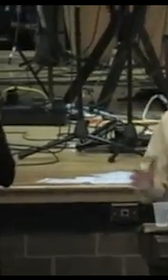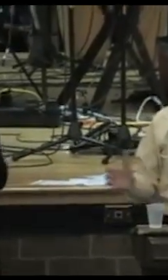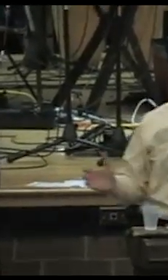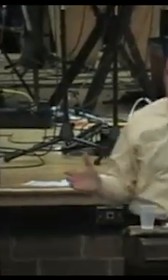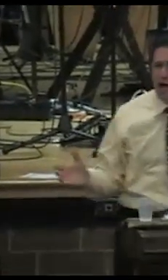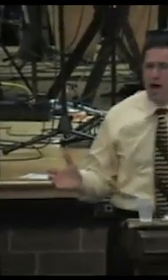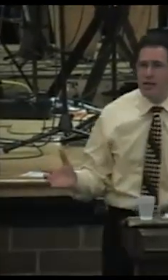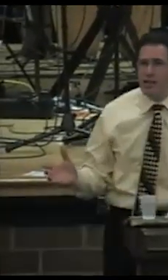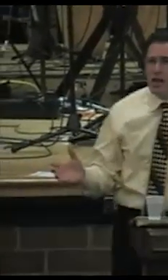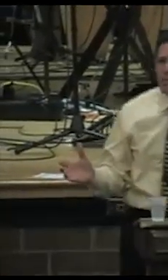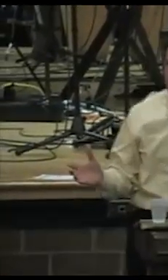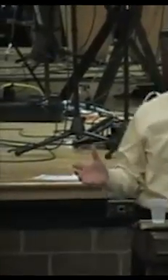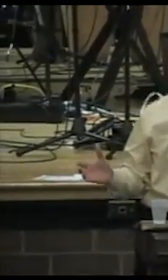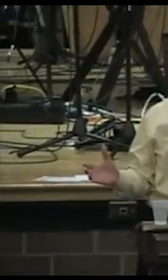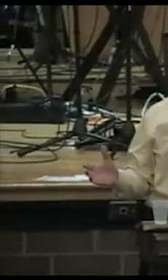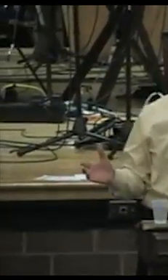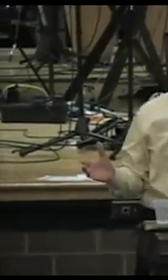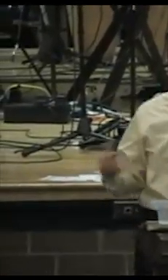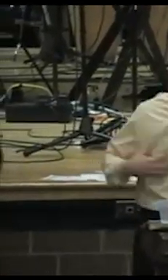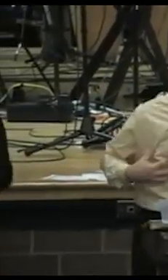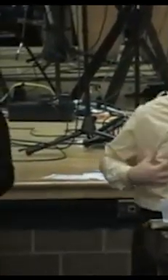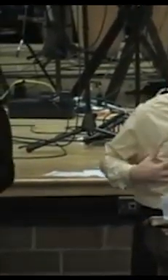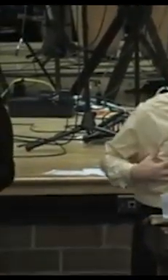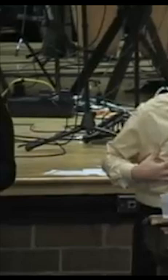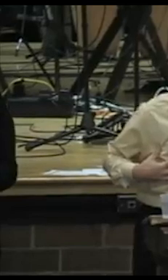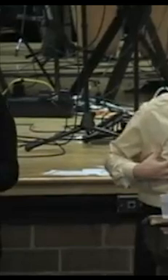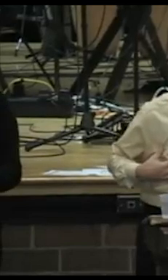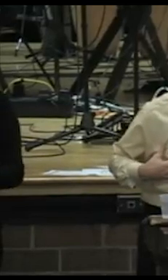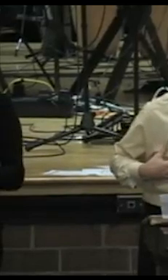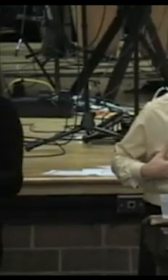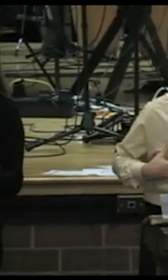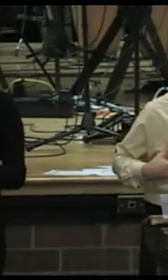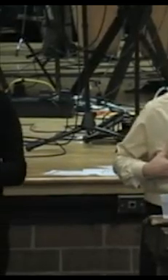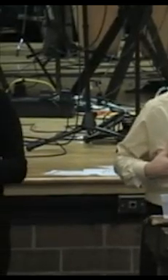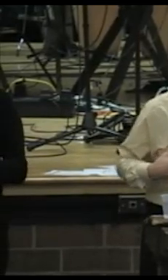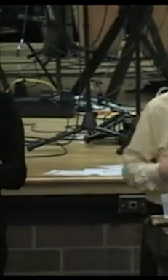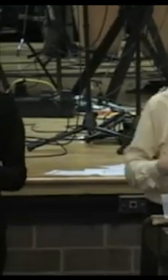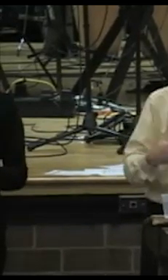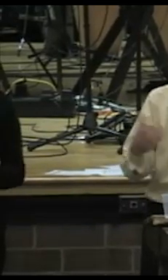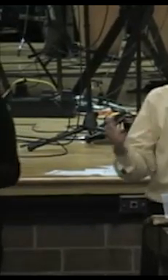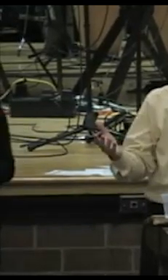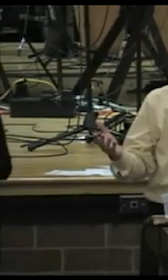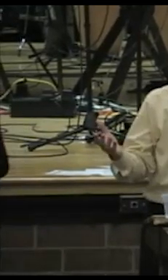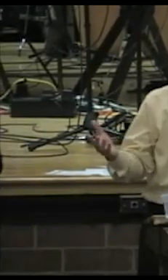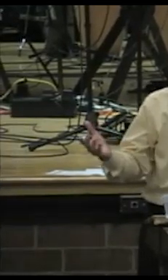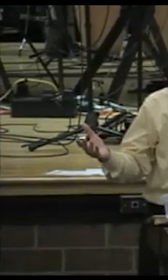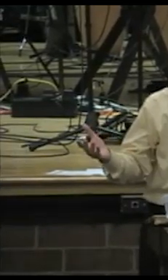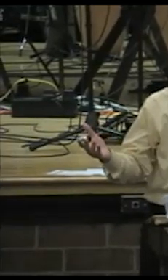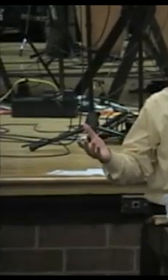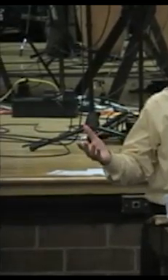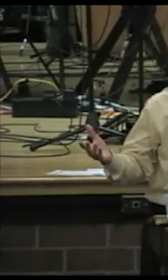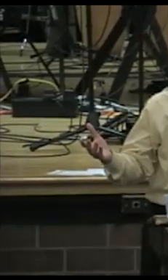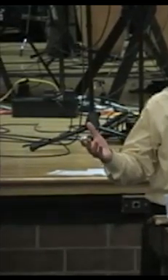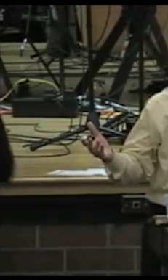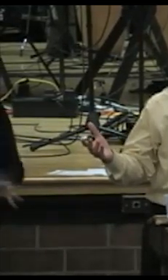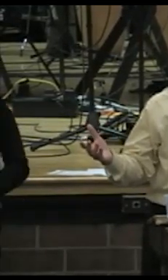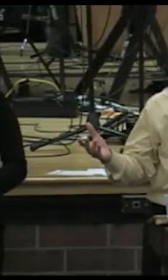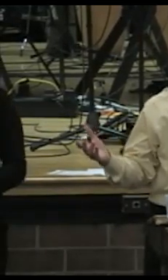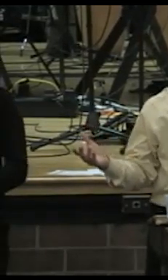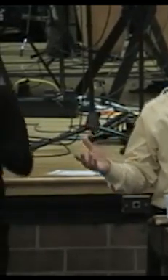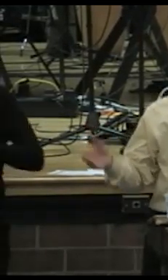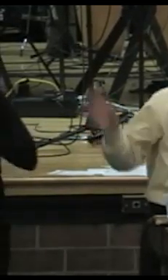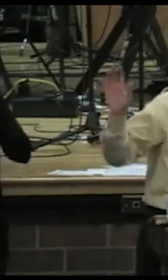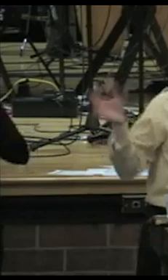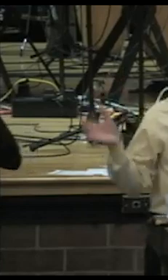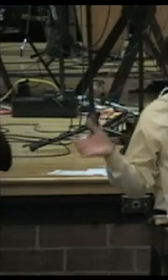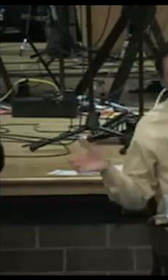Many Christians, let's be honest, many Christians, they wonder in their life, where's the abundance and joy I heard about? When I